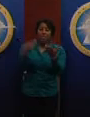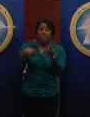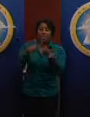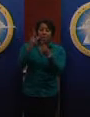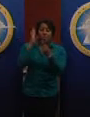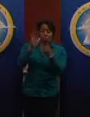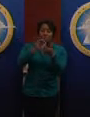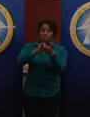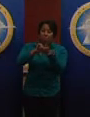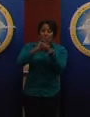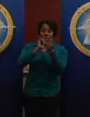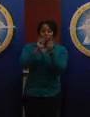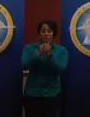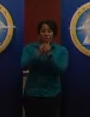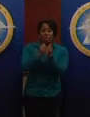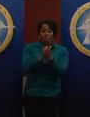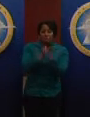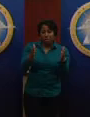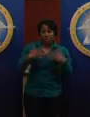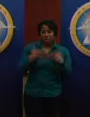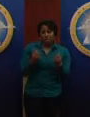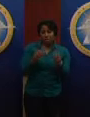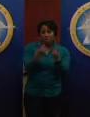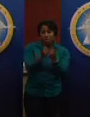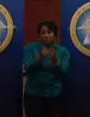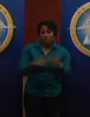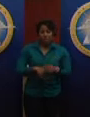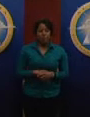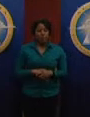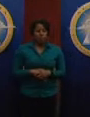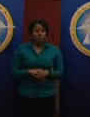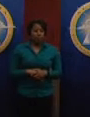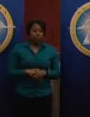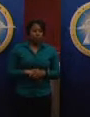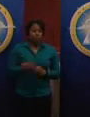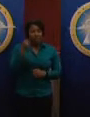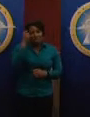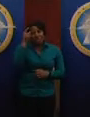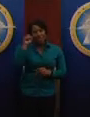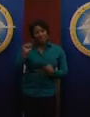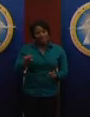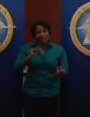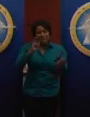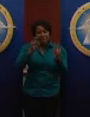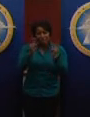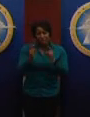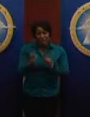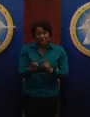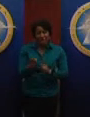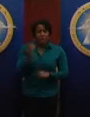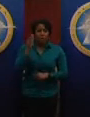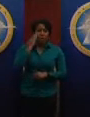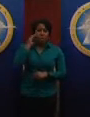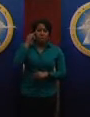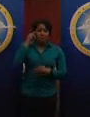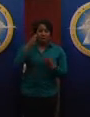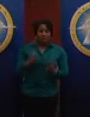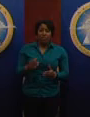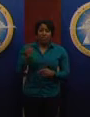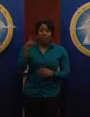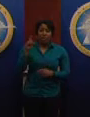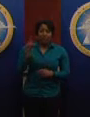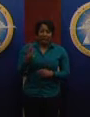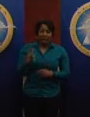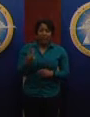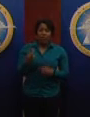of Public Health. And of course, that always is subject to change. As we did this year, as you know, the governor had to declare a